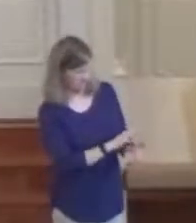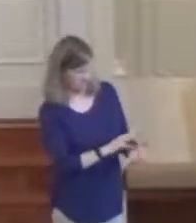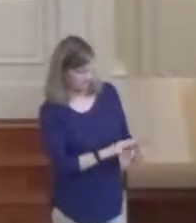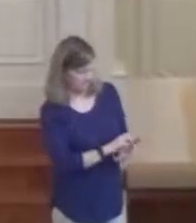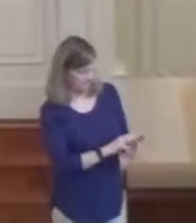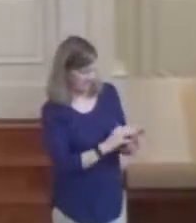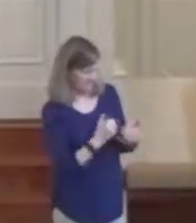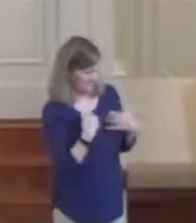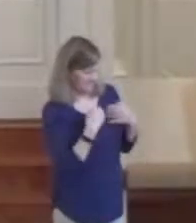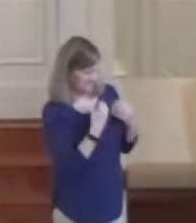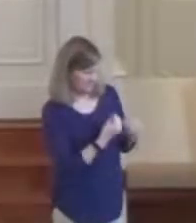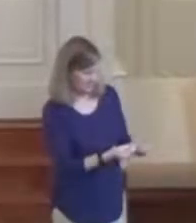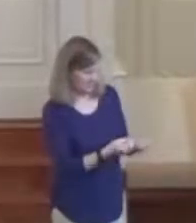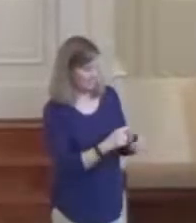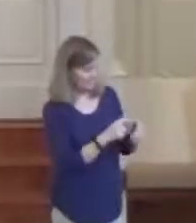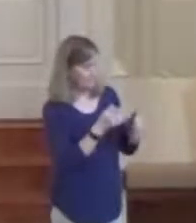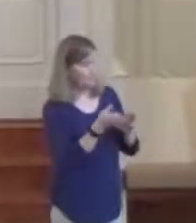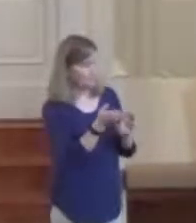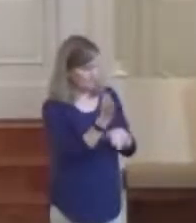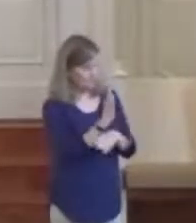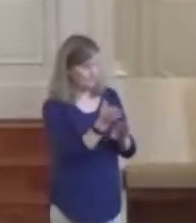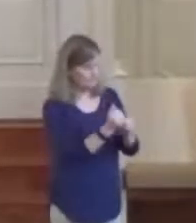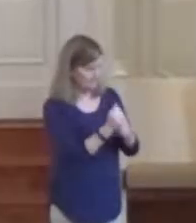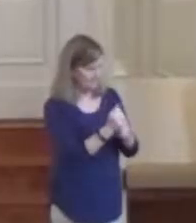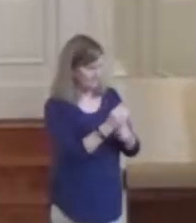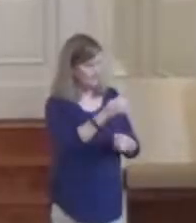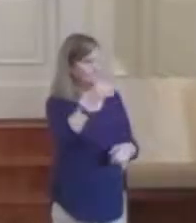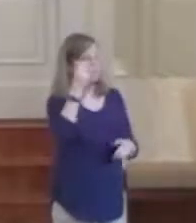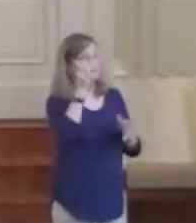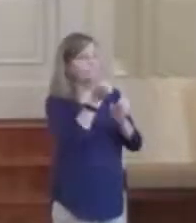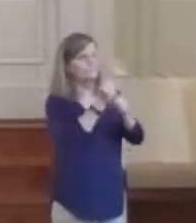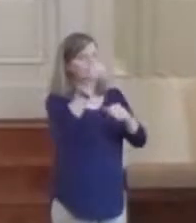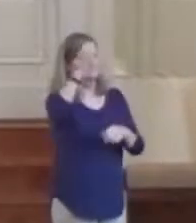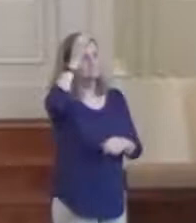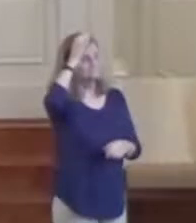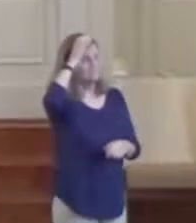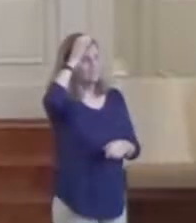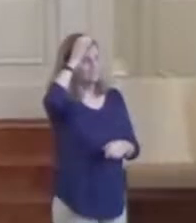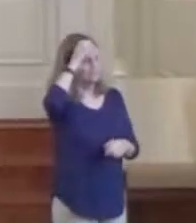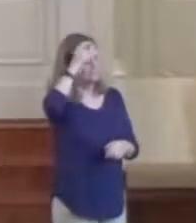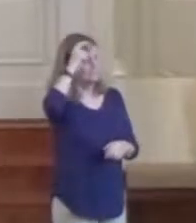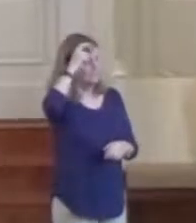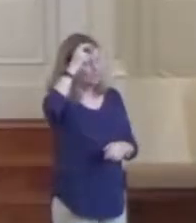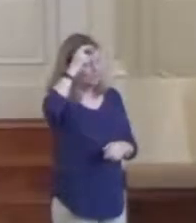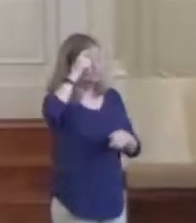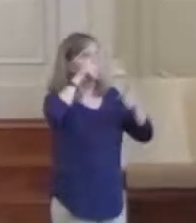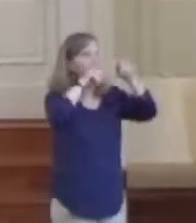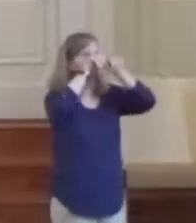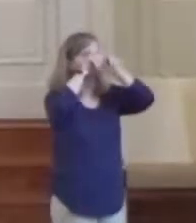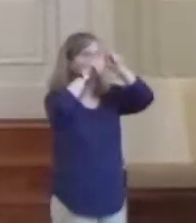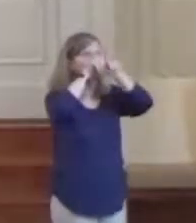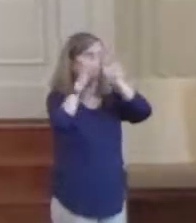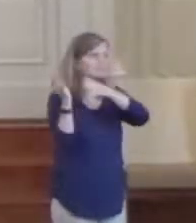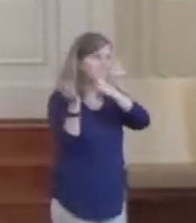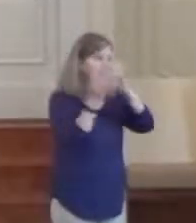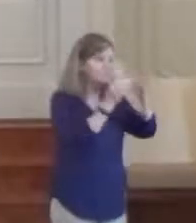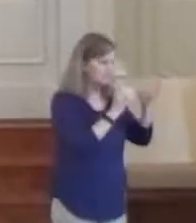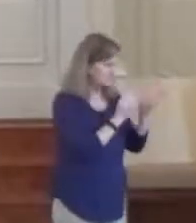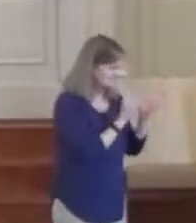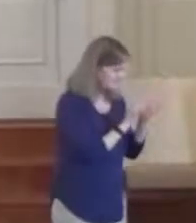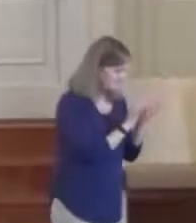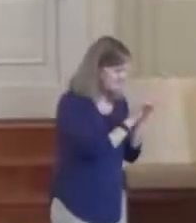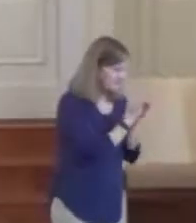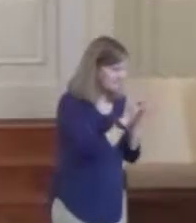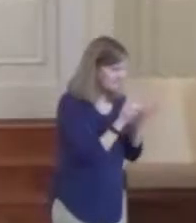void everywhere. God creates sun, moon, and stars. God brings plants into the land and animals in the